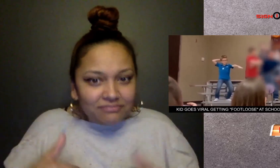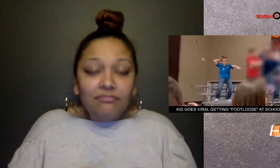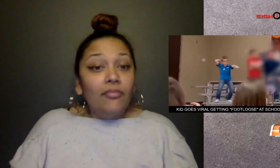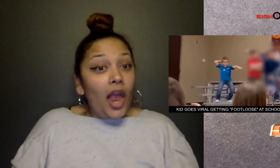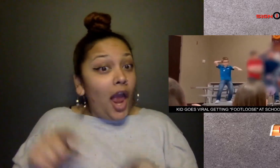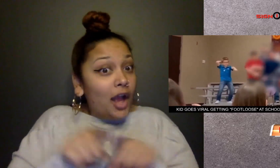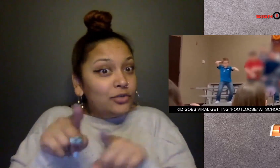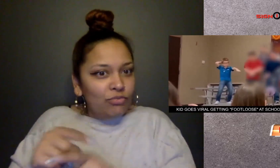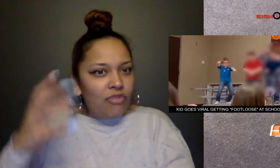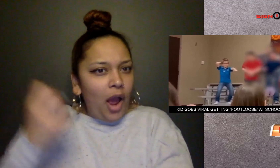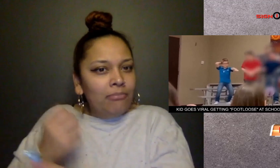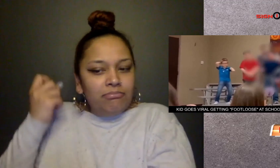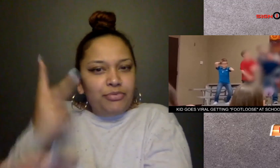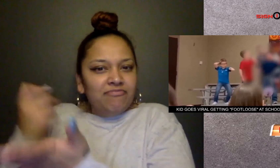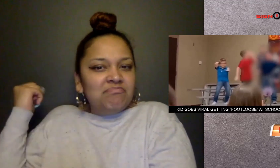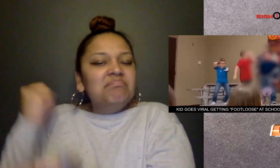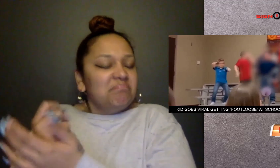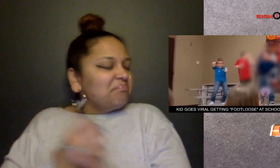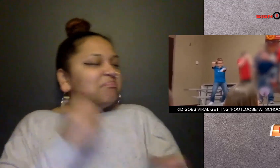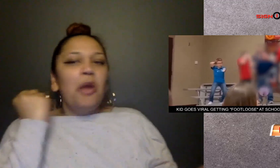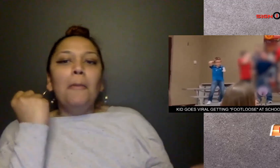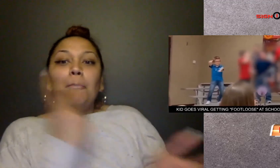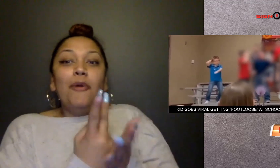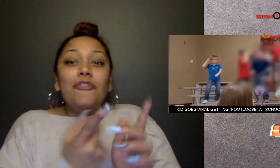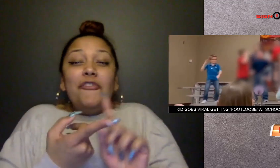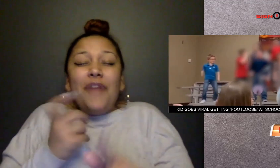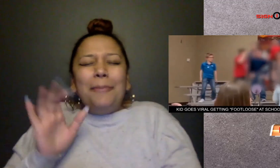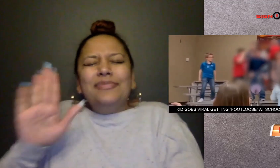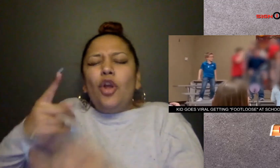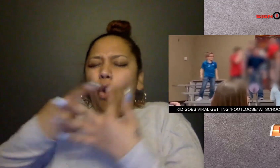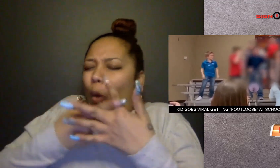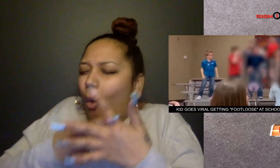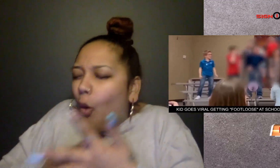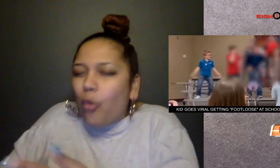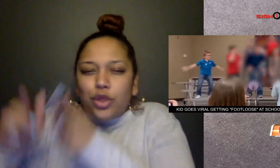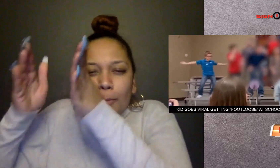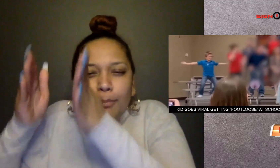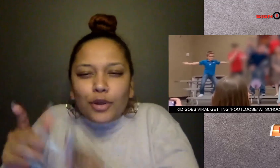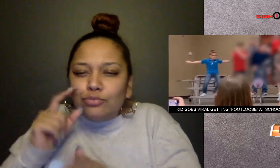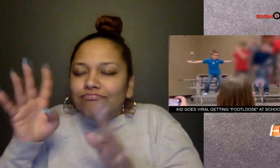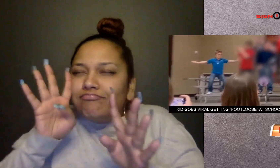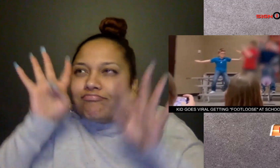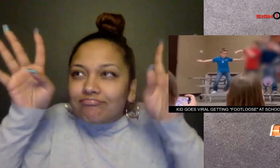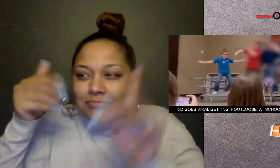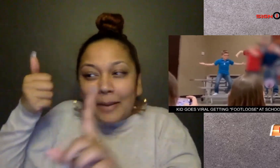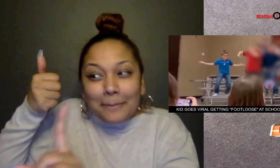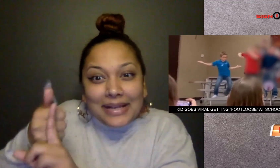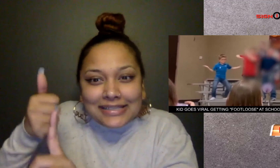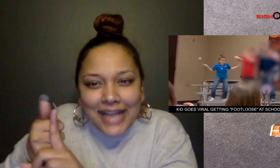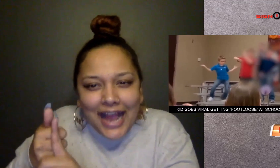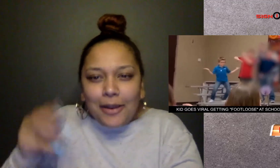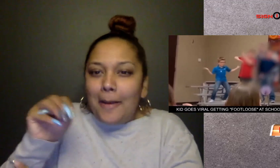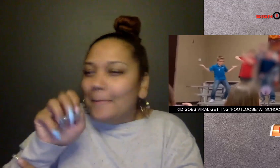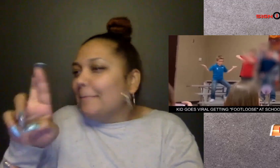views it even got a stamp of approval from mr footloose himself